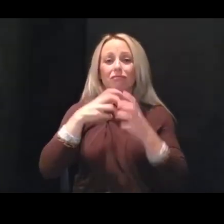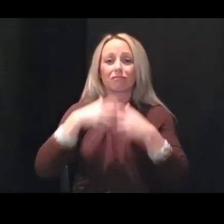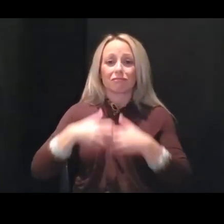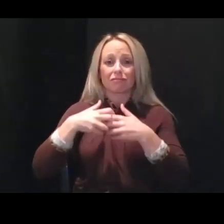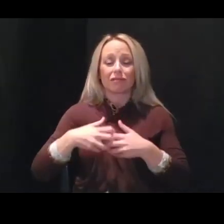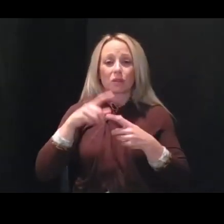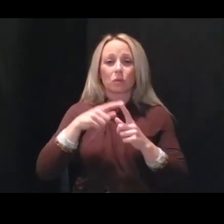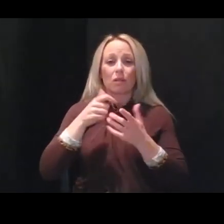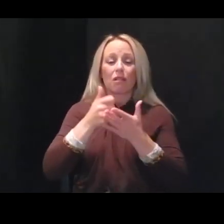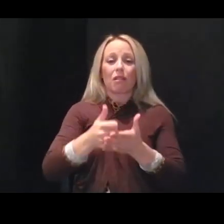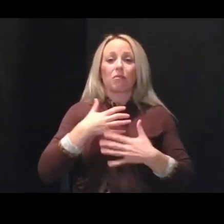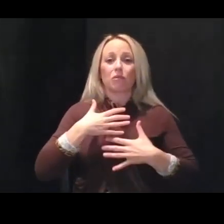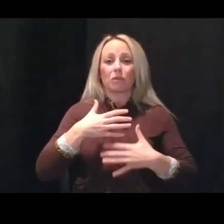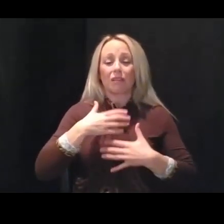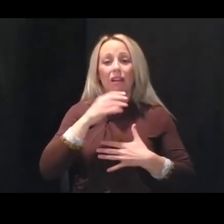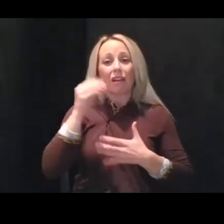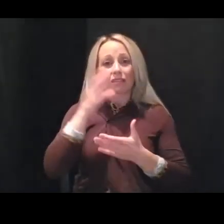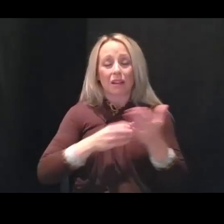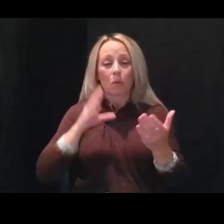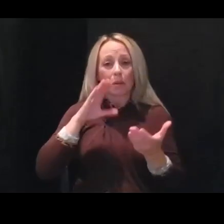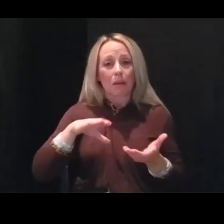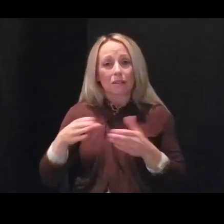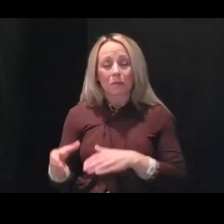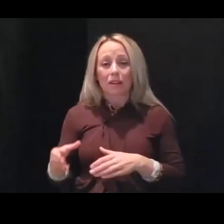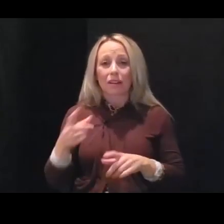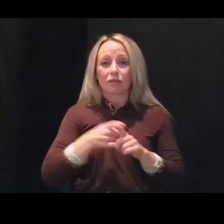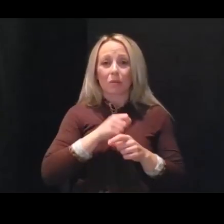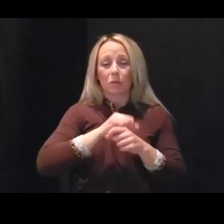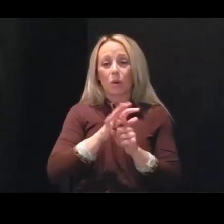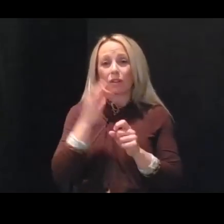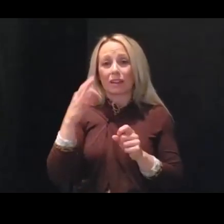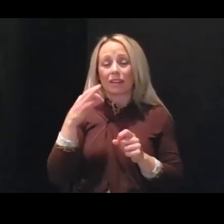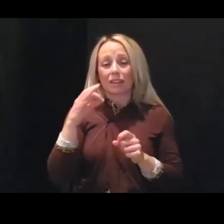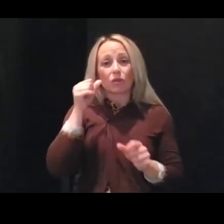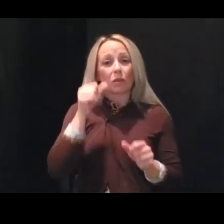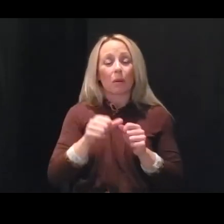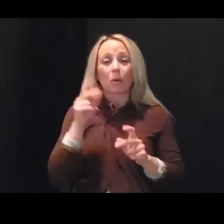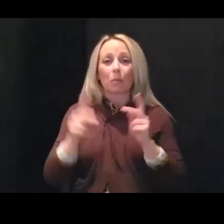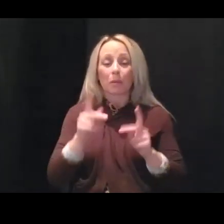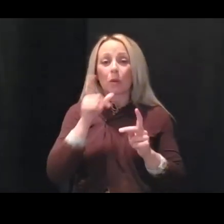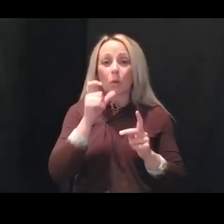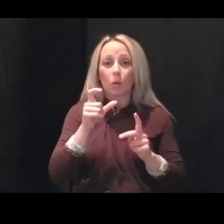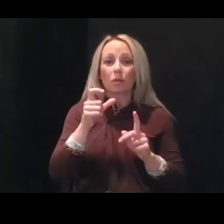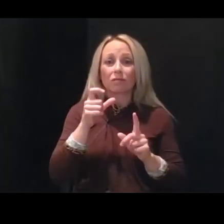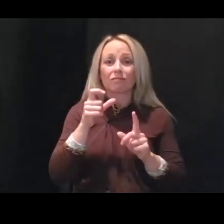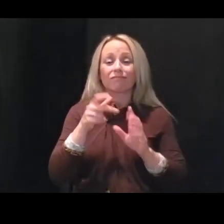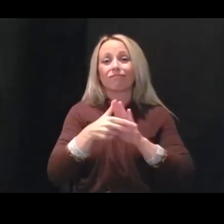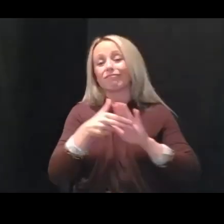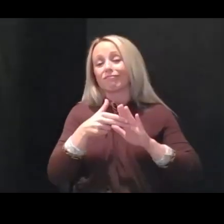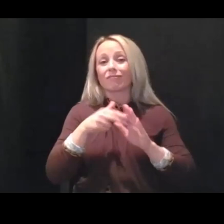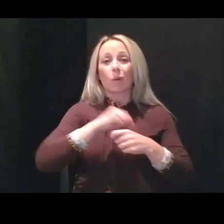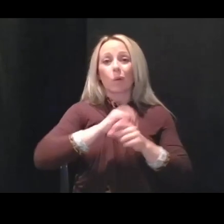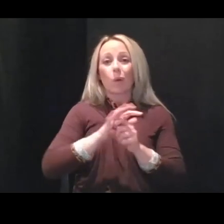do pass away from COVID-19. Remember, individuals that end up contracting COVID-19 will end up